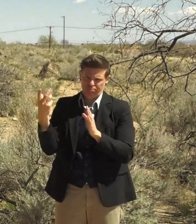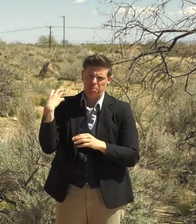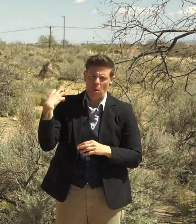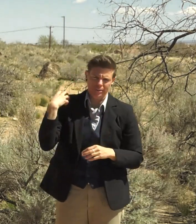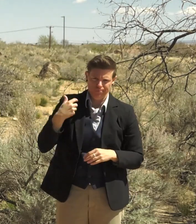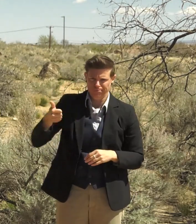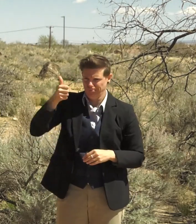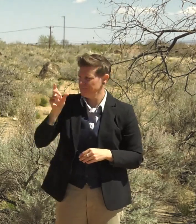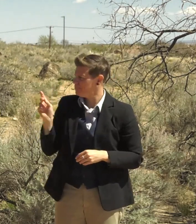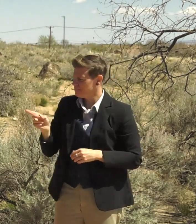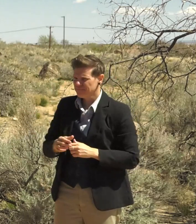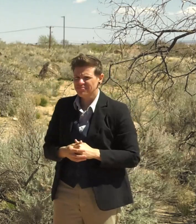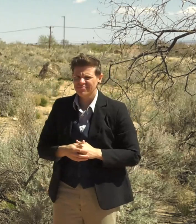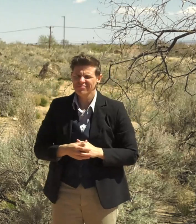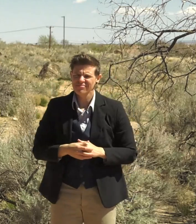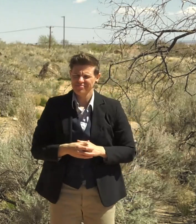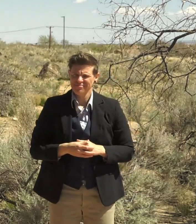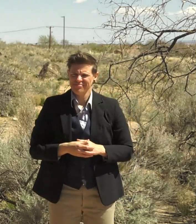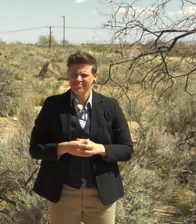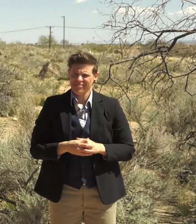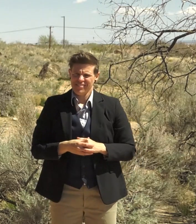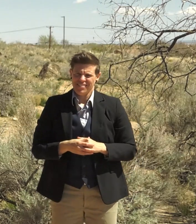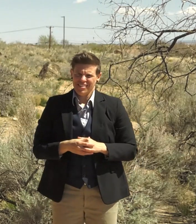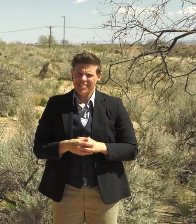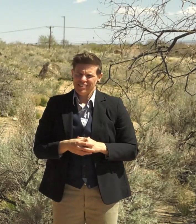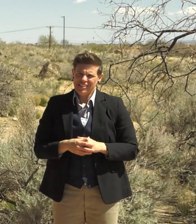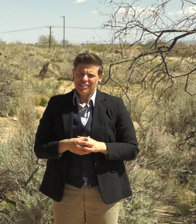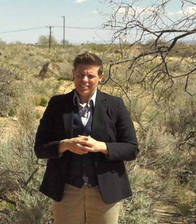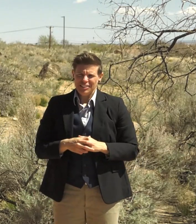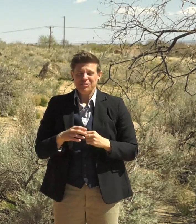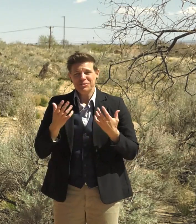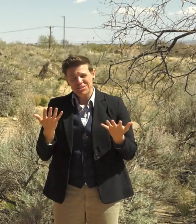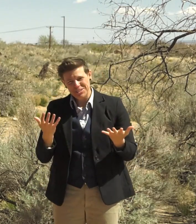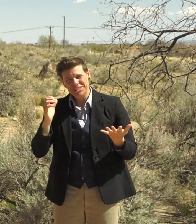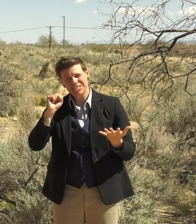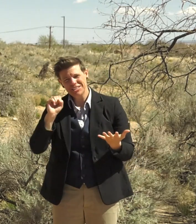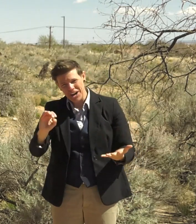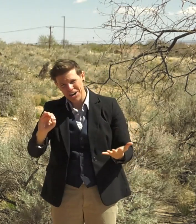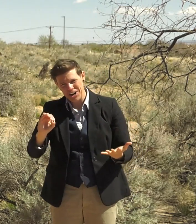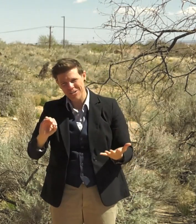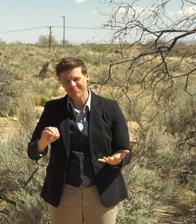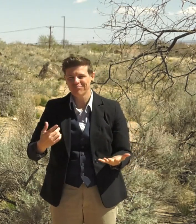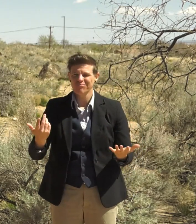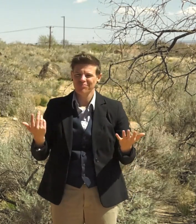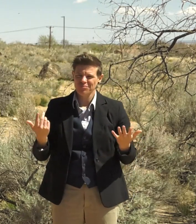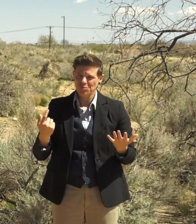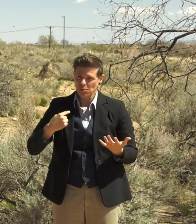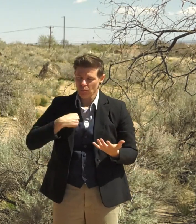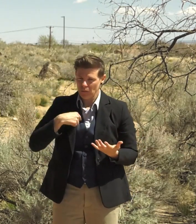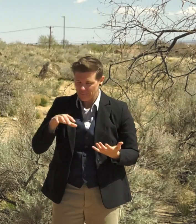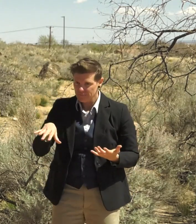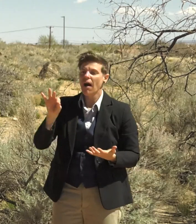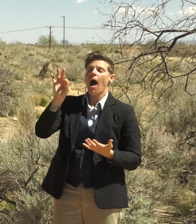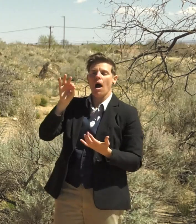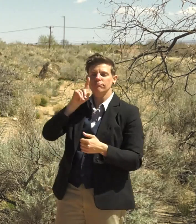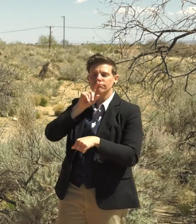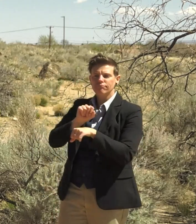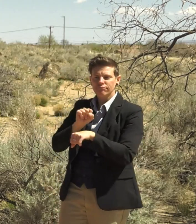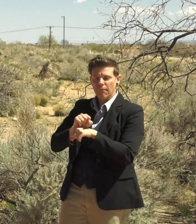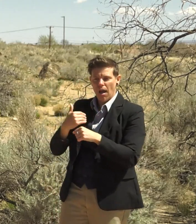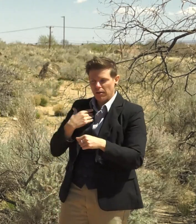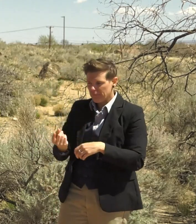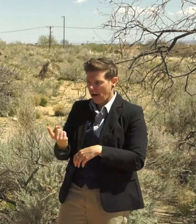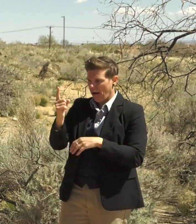Thank you, Mayor. You know, we talked about this as soon as we heard that there was a case at La Vidiana, the concern that we have for nursing homes, the